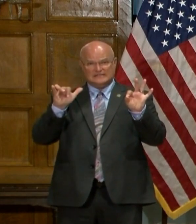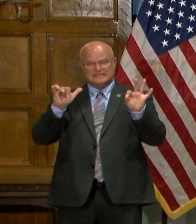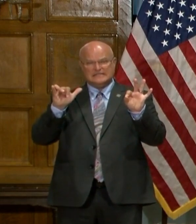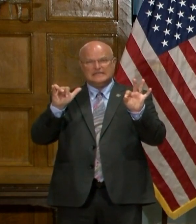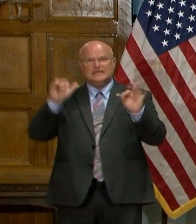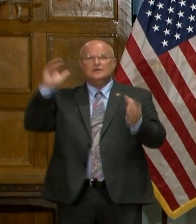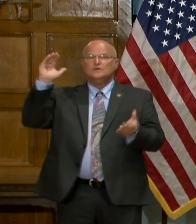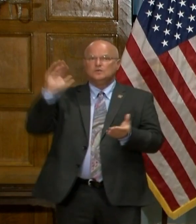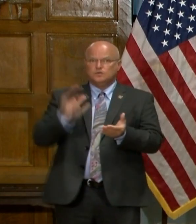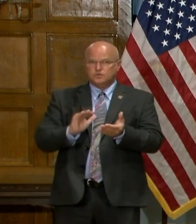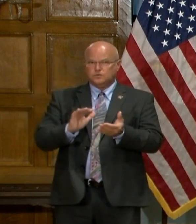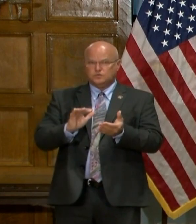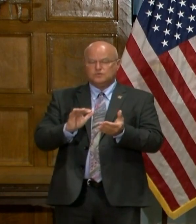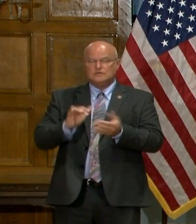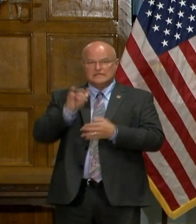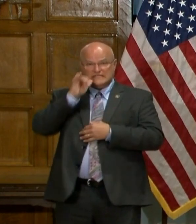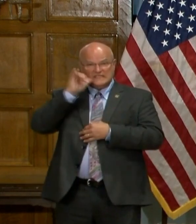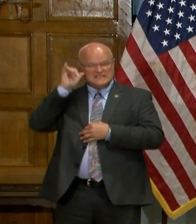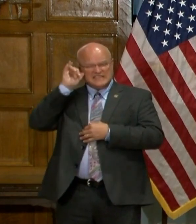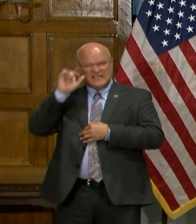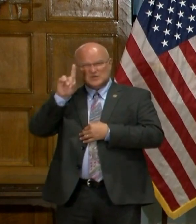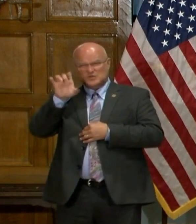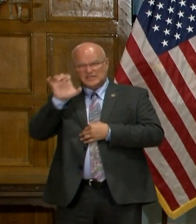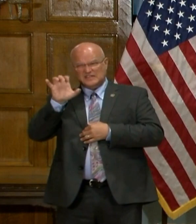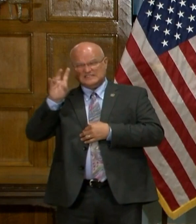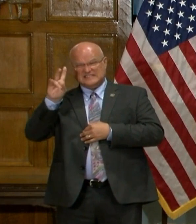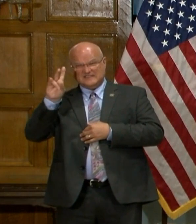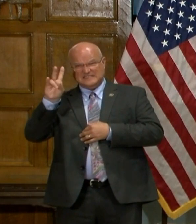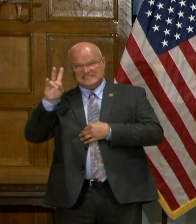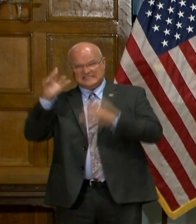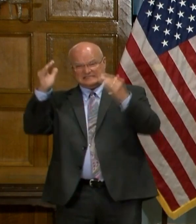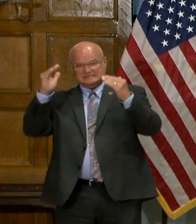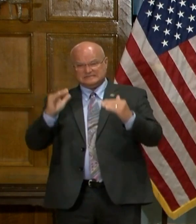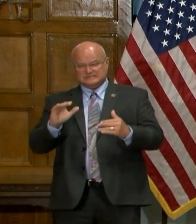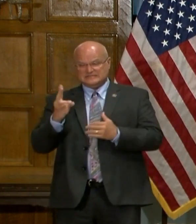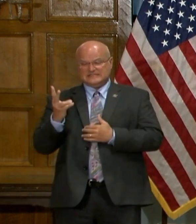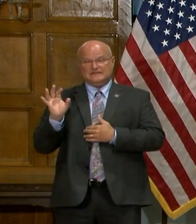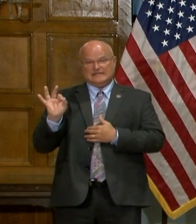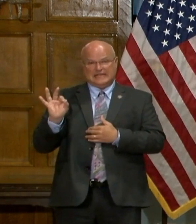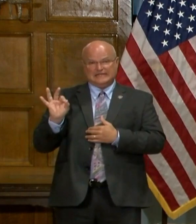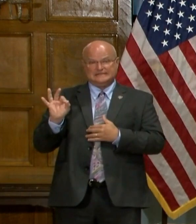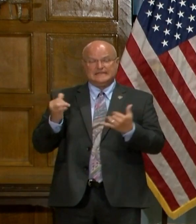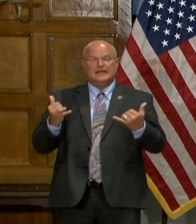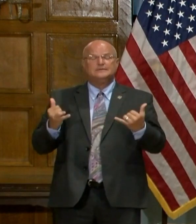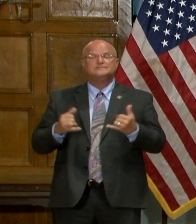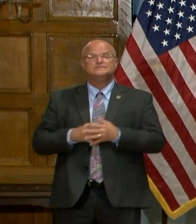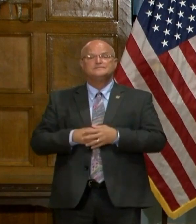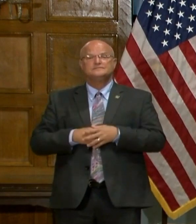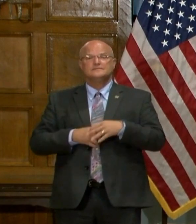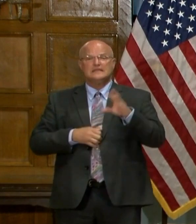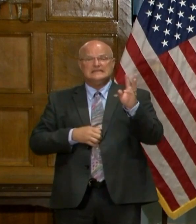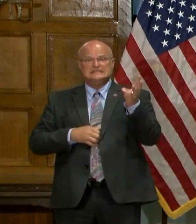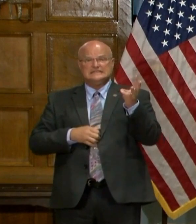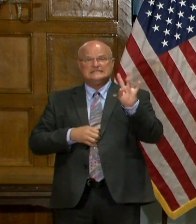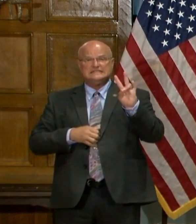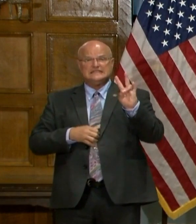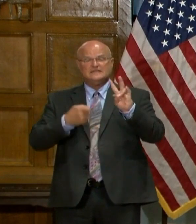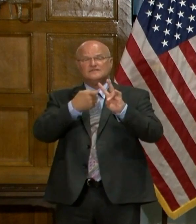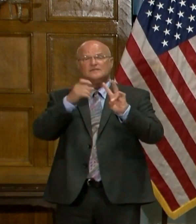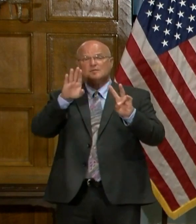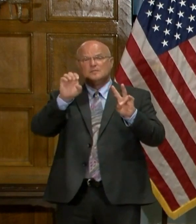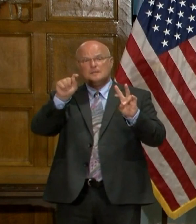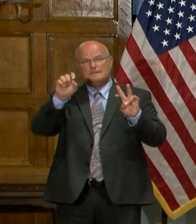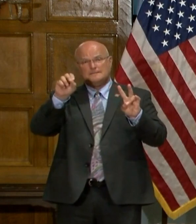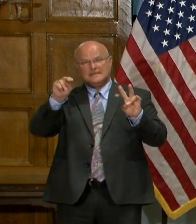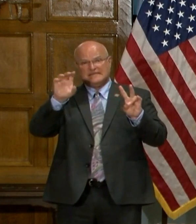down significantly from yesterday. Yesterday we had 117 from Washington County. We have 67 from Benton